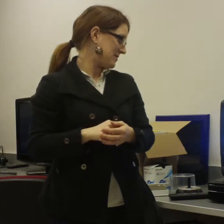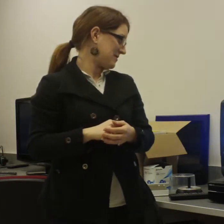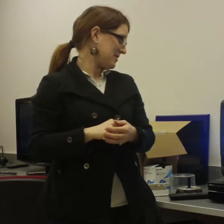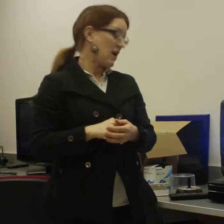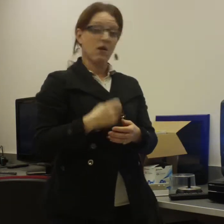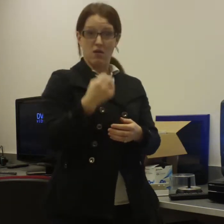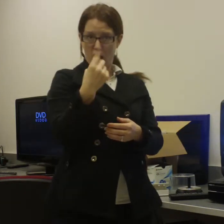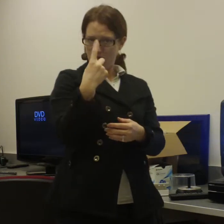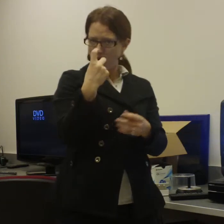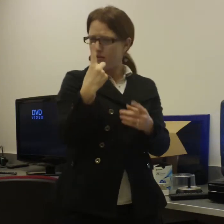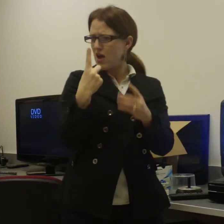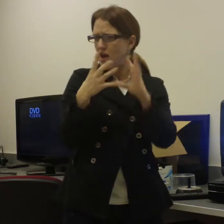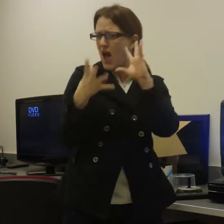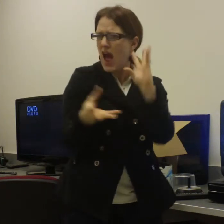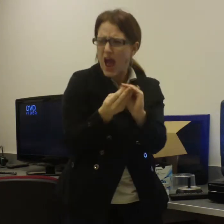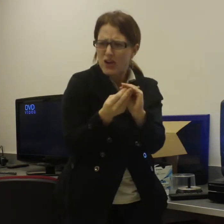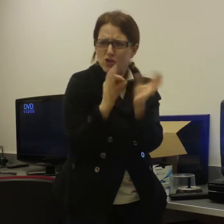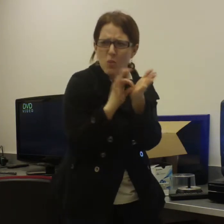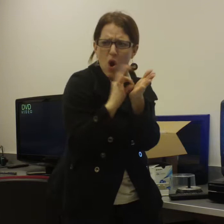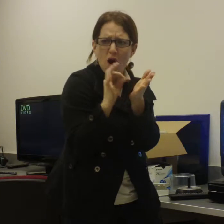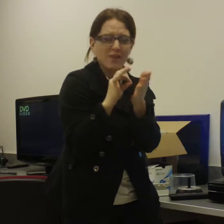11 extra points for first place.